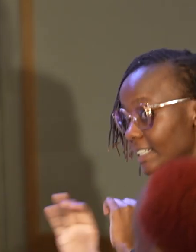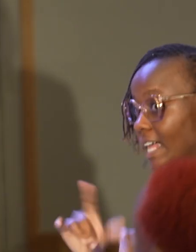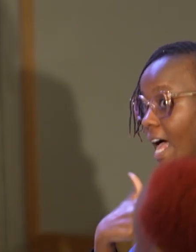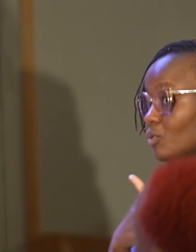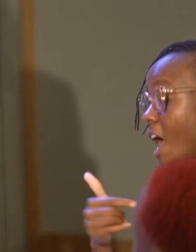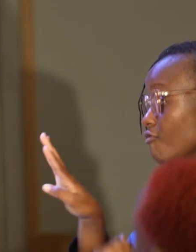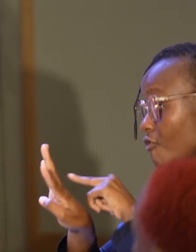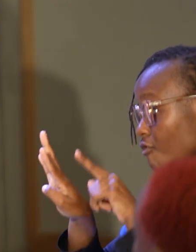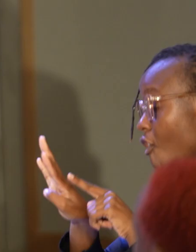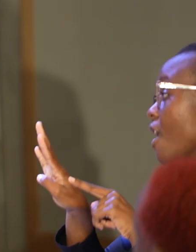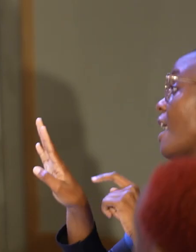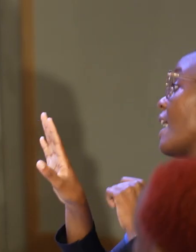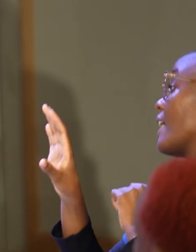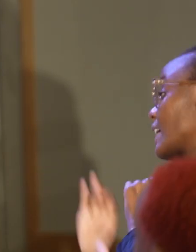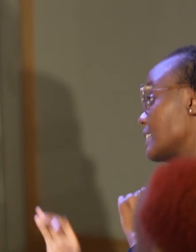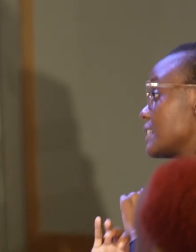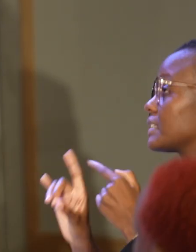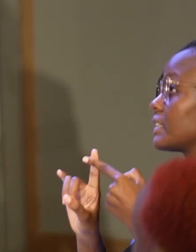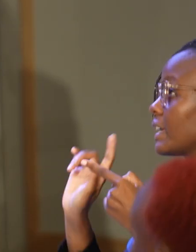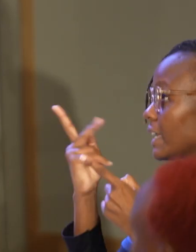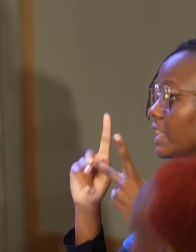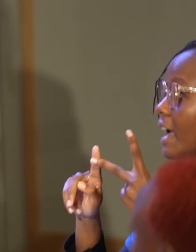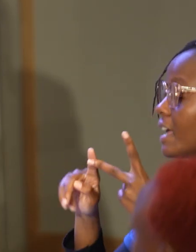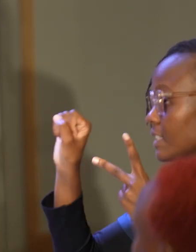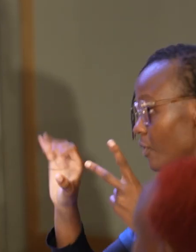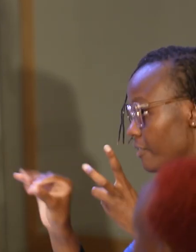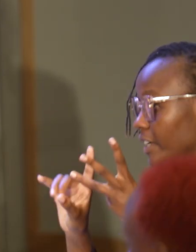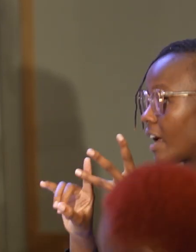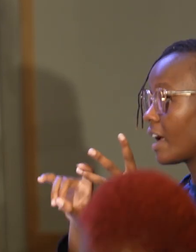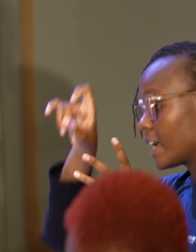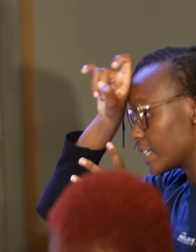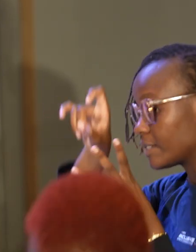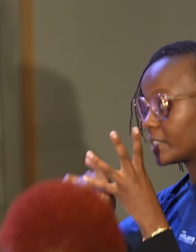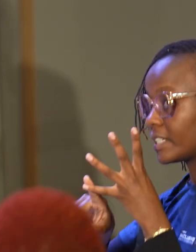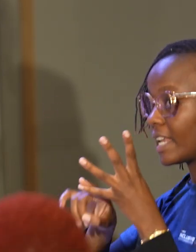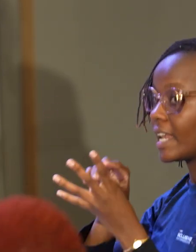of course, Kenya included, South Africa, Egypt, Nigeria.